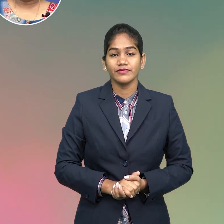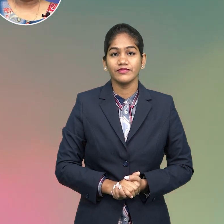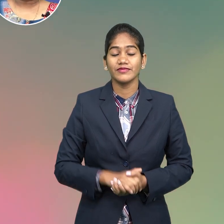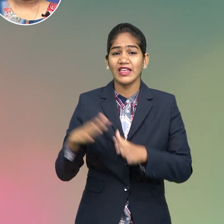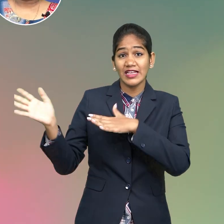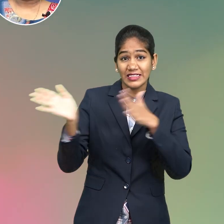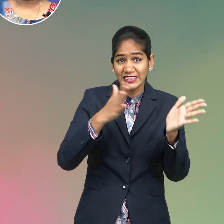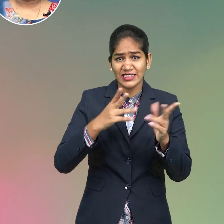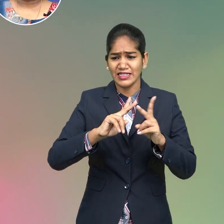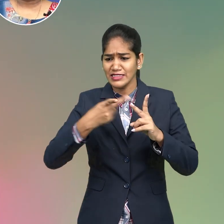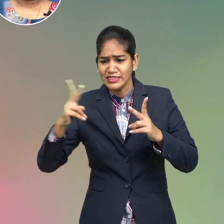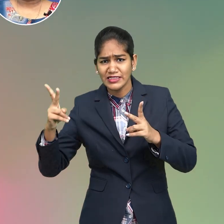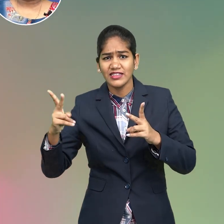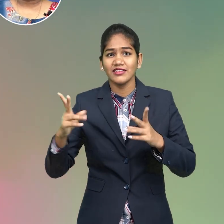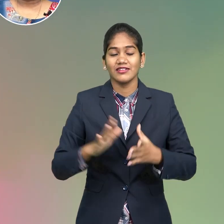Weather.